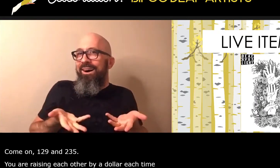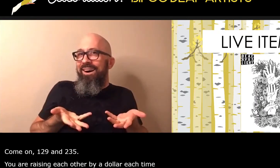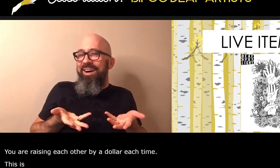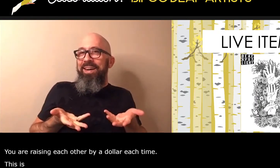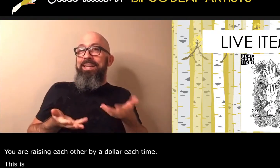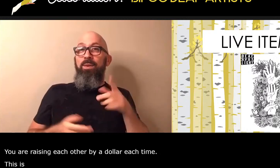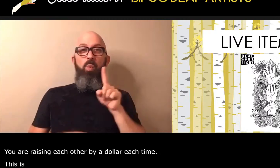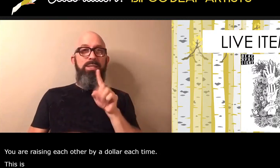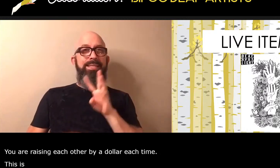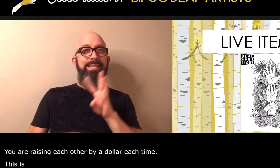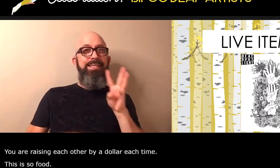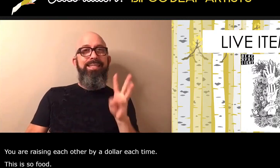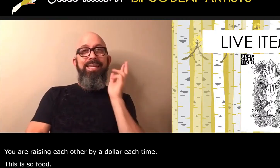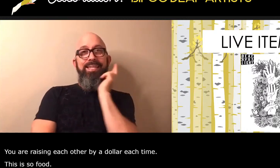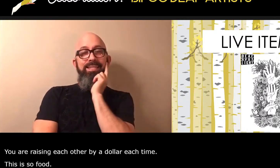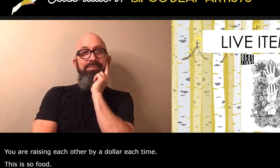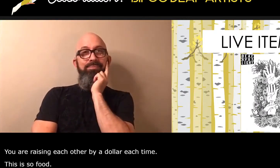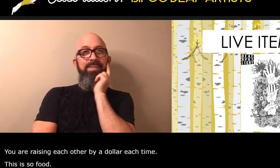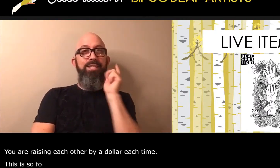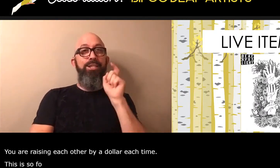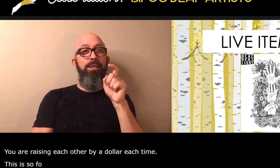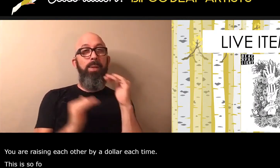Are we going to keep it going?